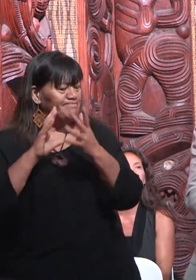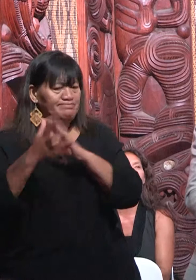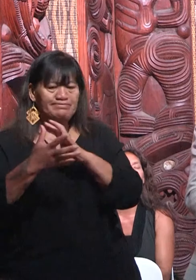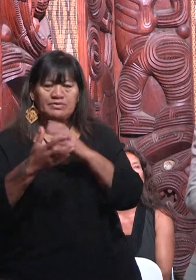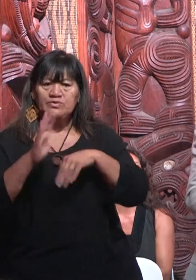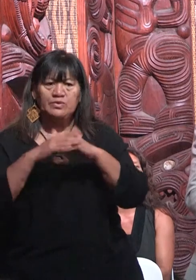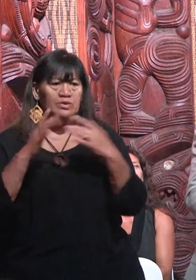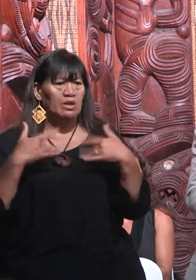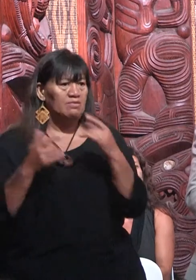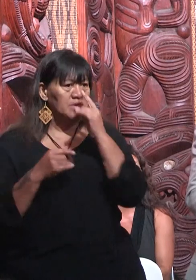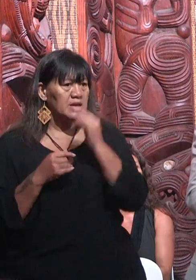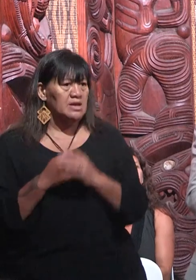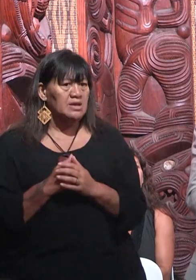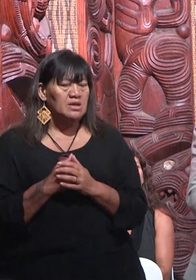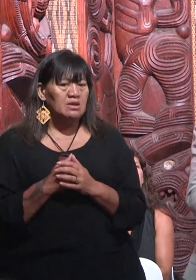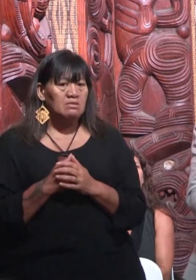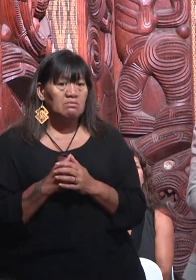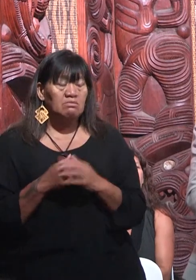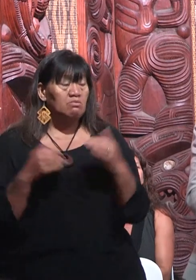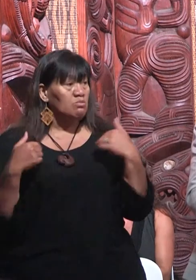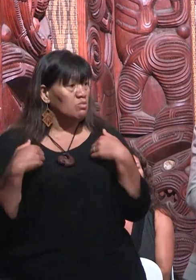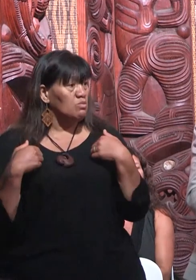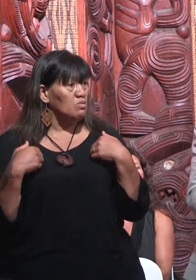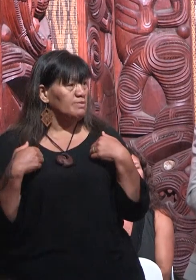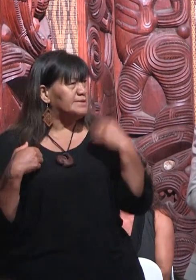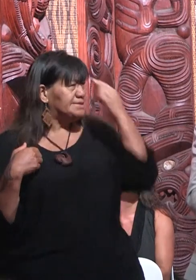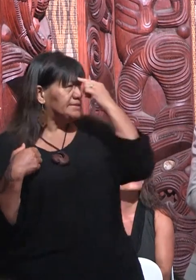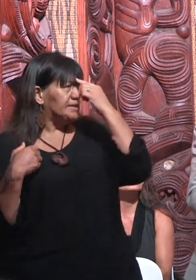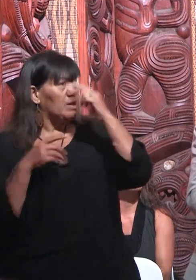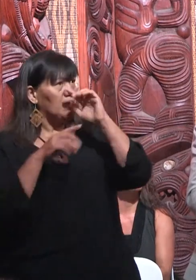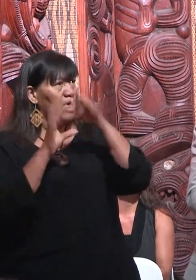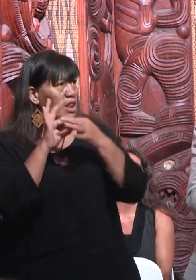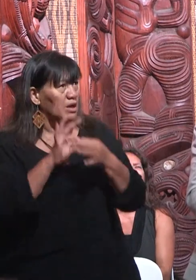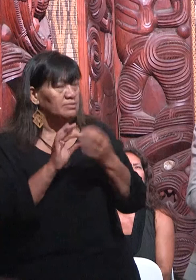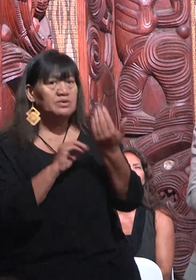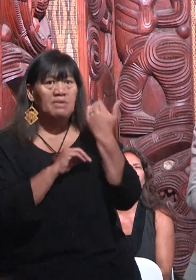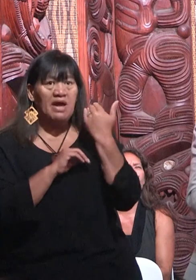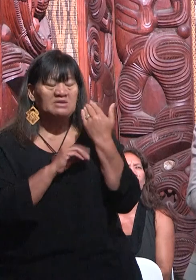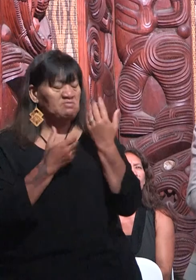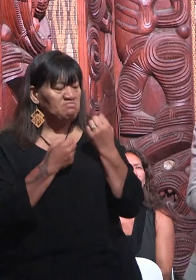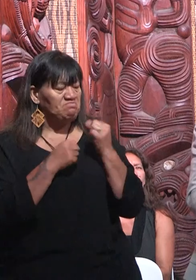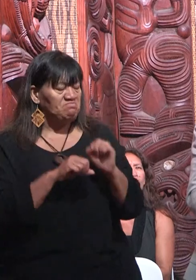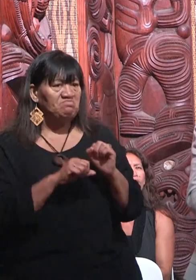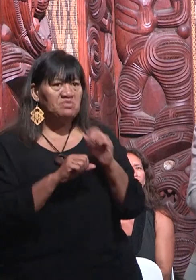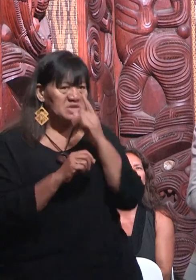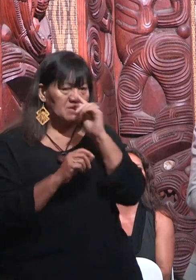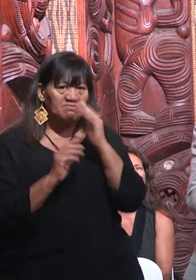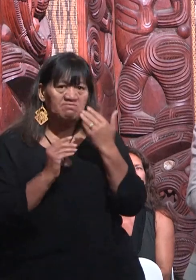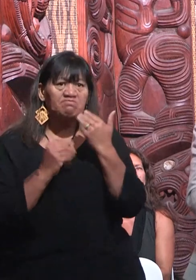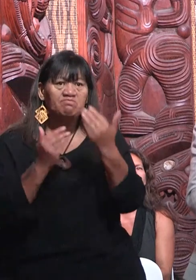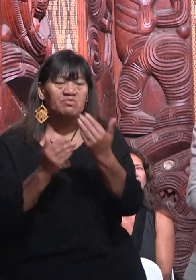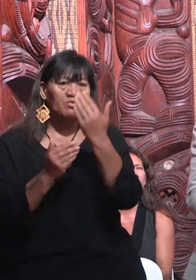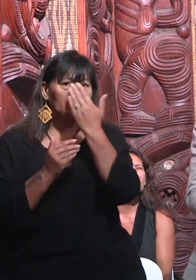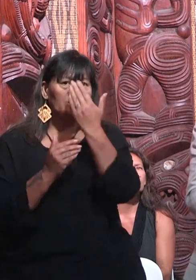lives. From a preoccupation with the past and a refusal to confront the